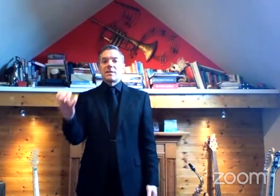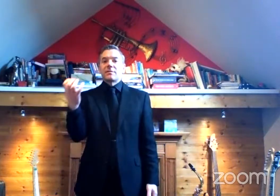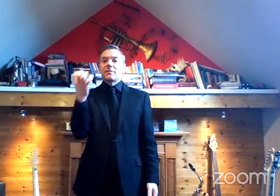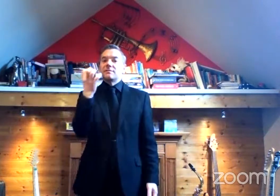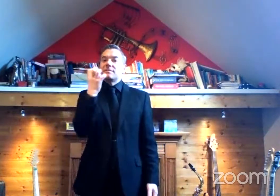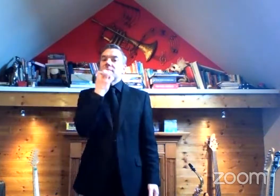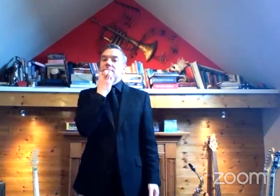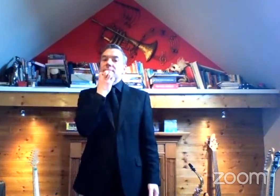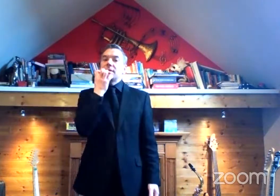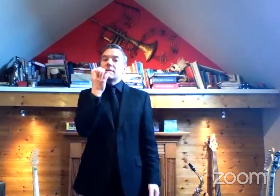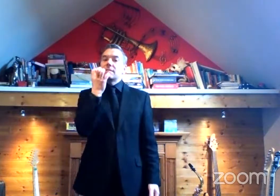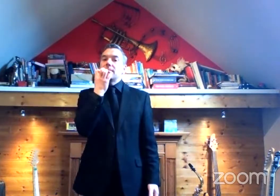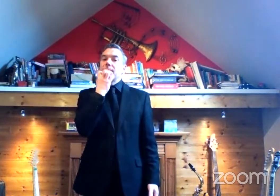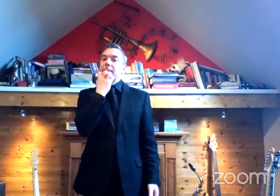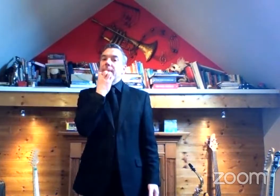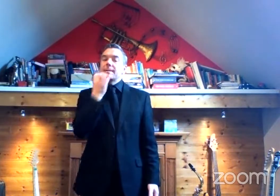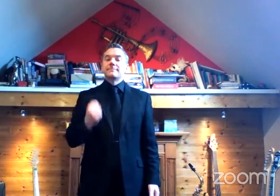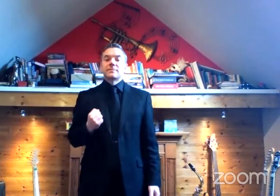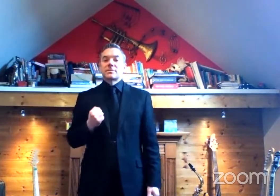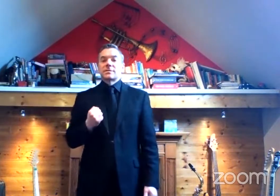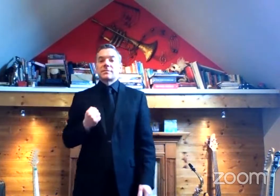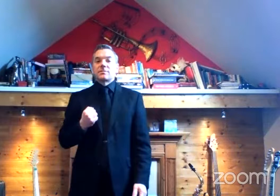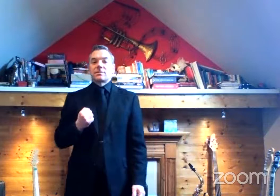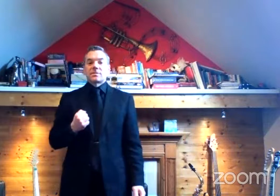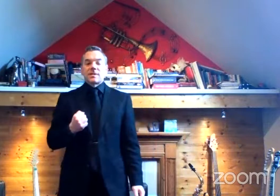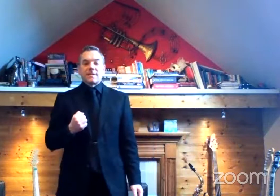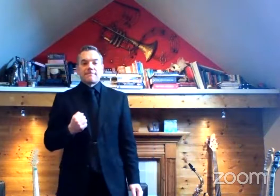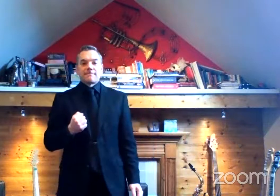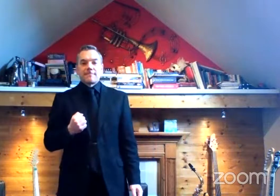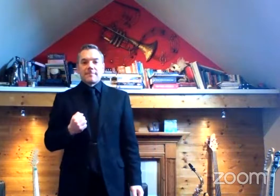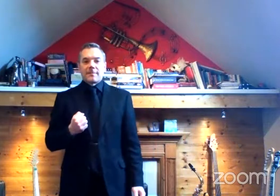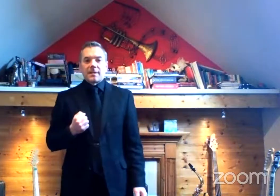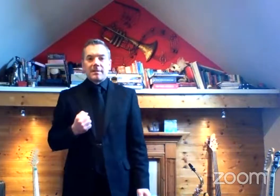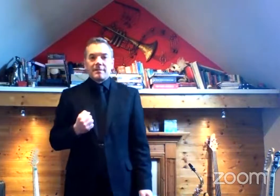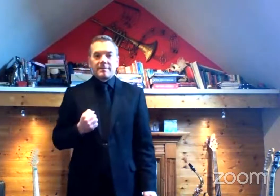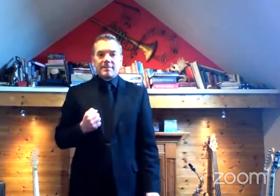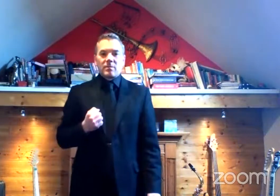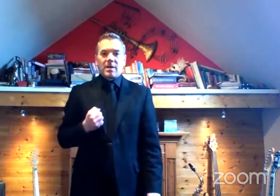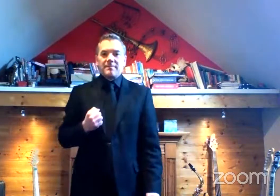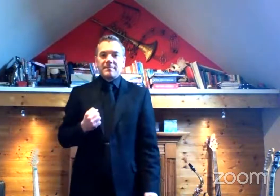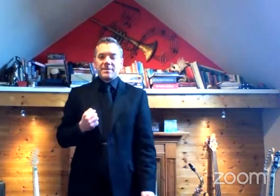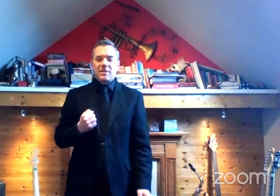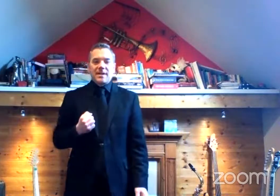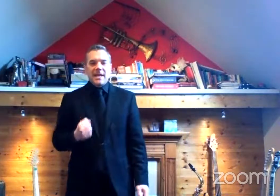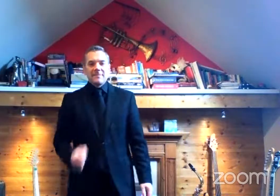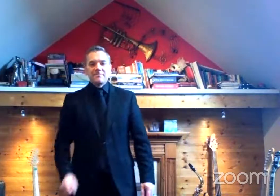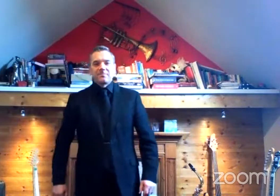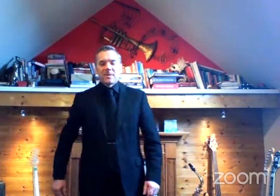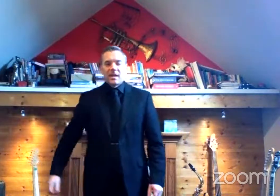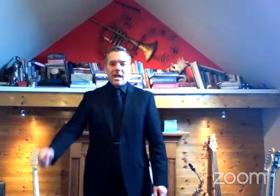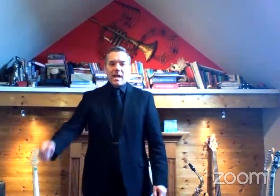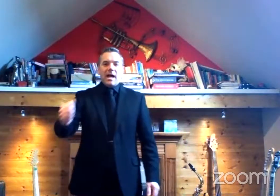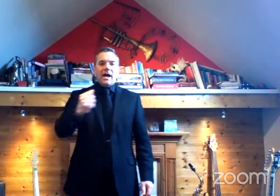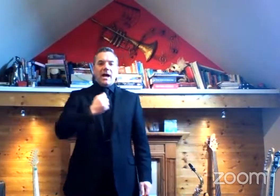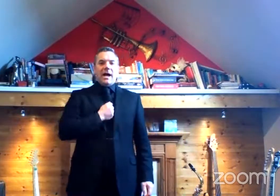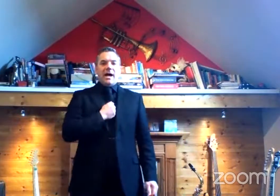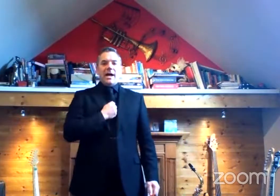that's not enough. Bing, bing. Just two touches there. Okay, do that again.